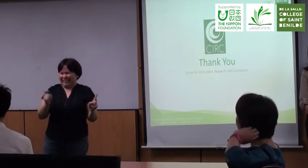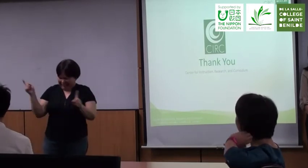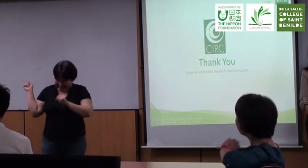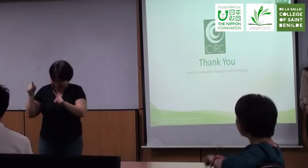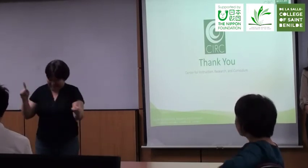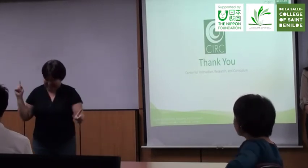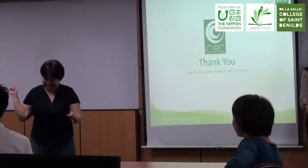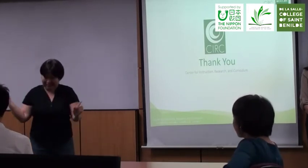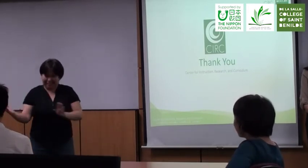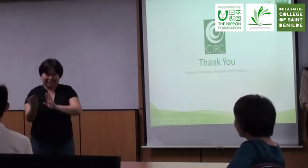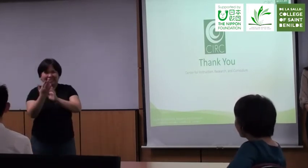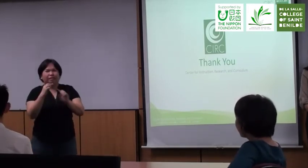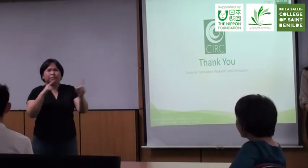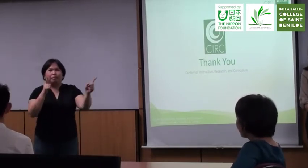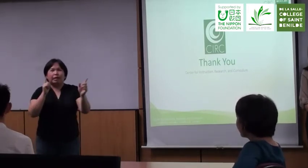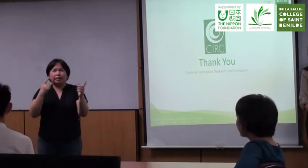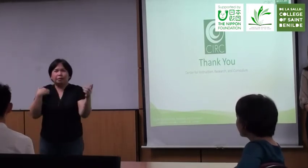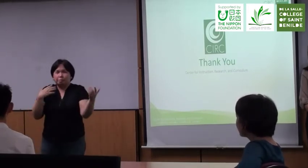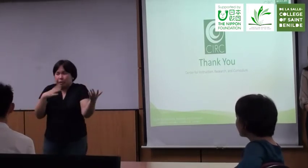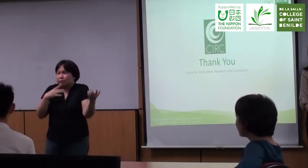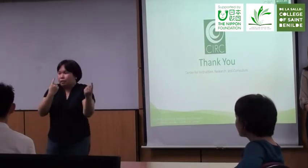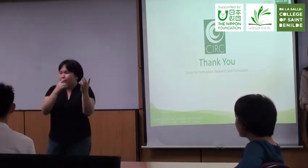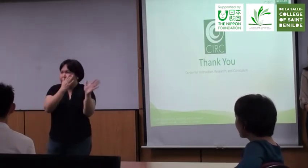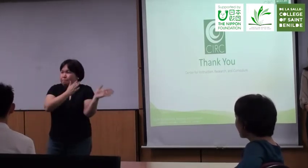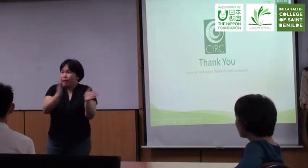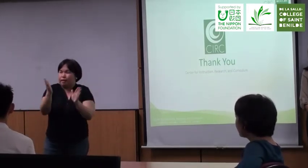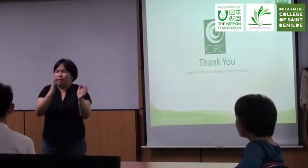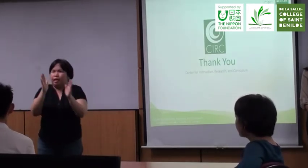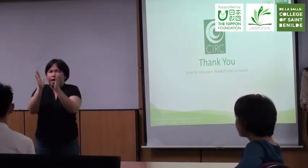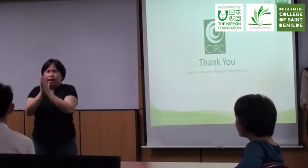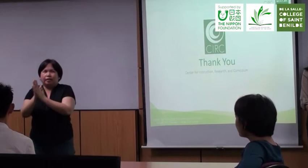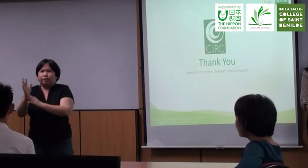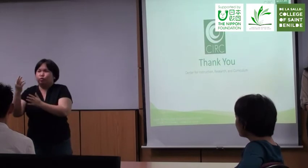the registrar to hybridize